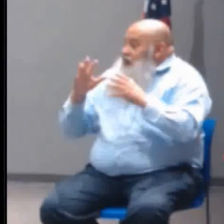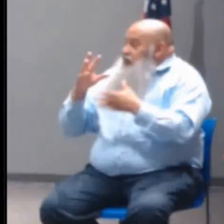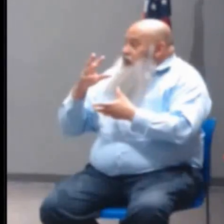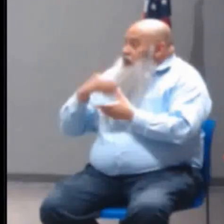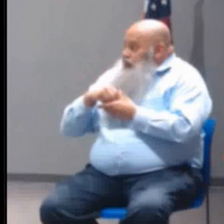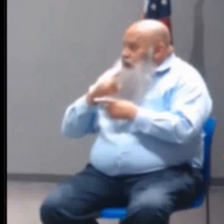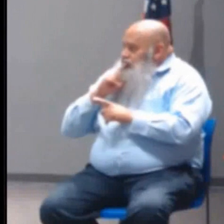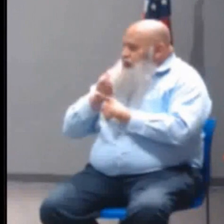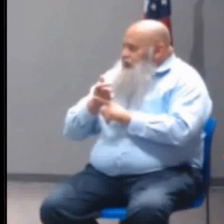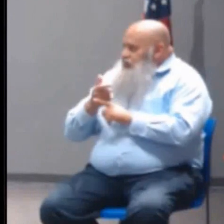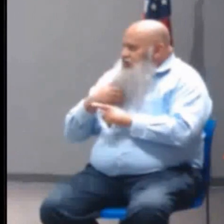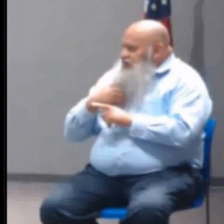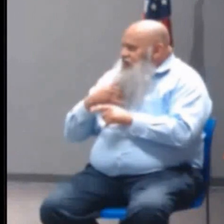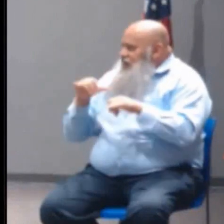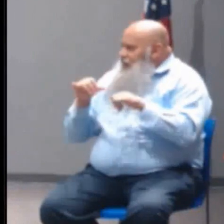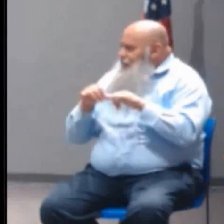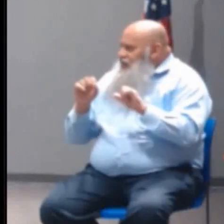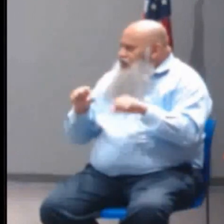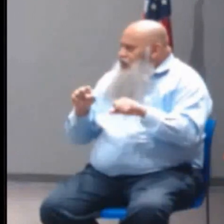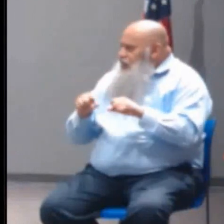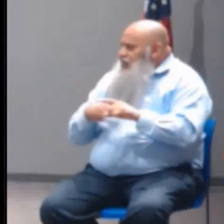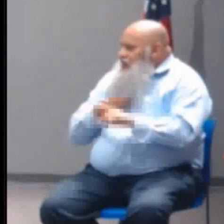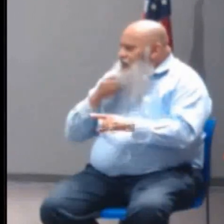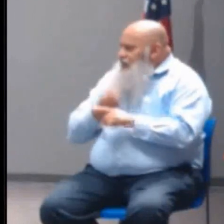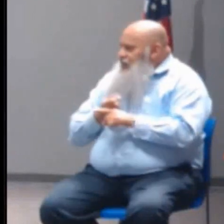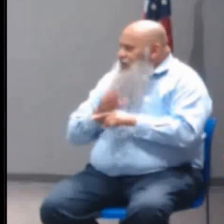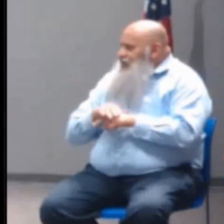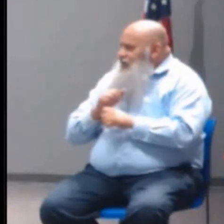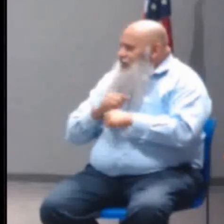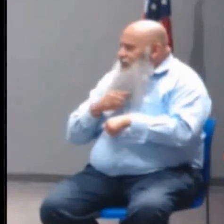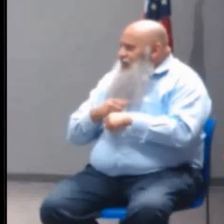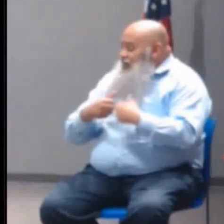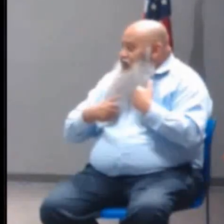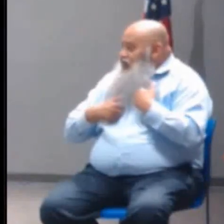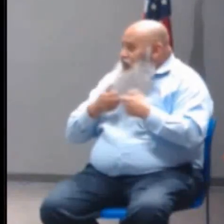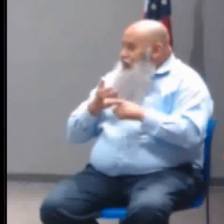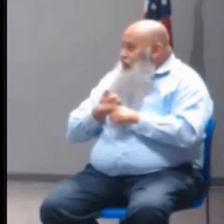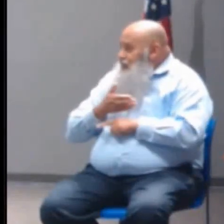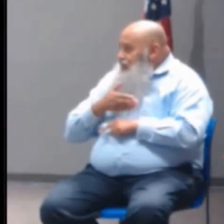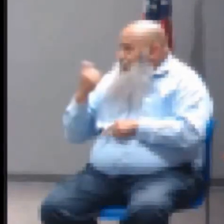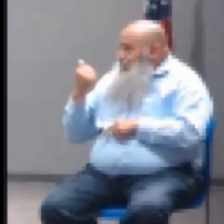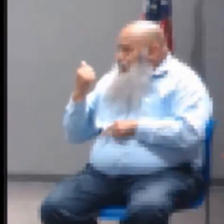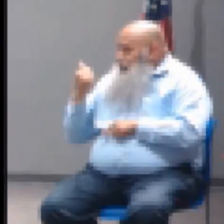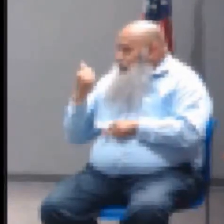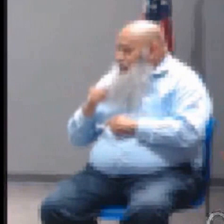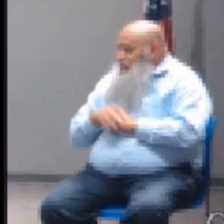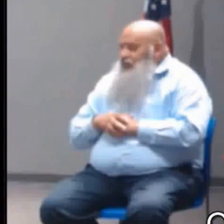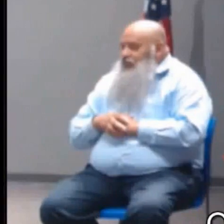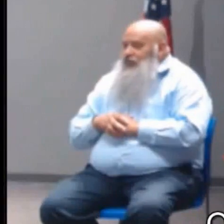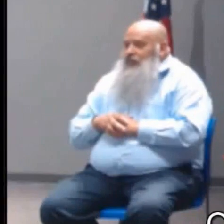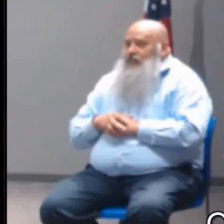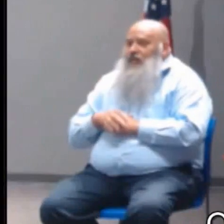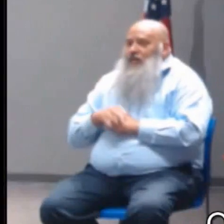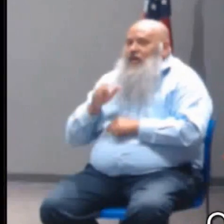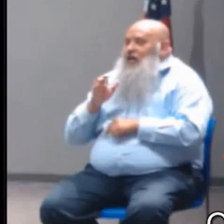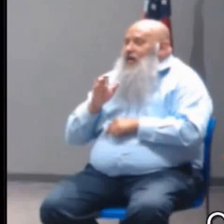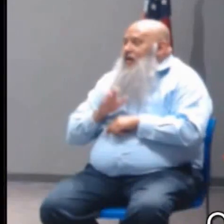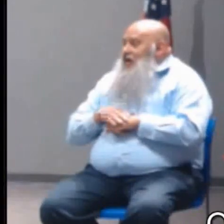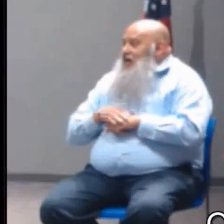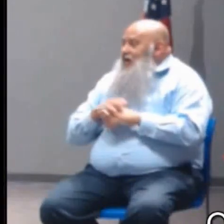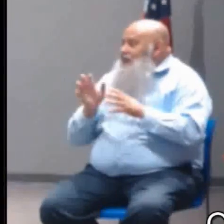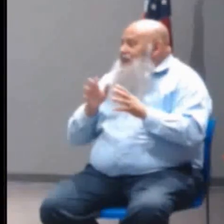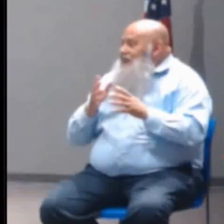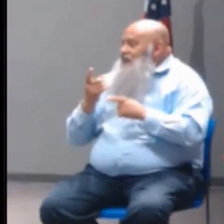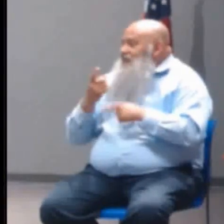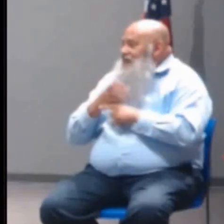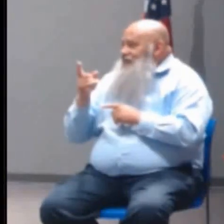has had a measurable impact on making the Army better. On breezy days, you might